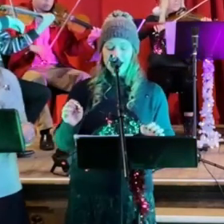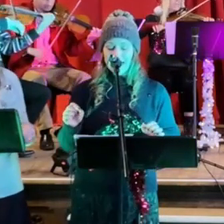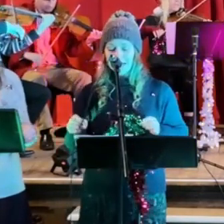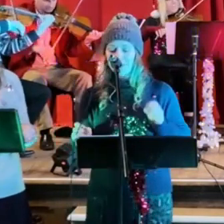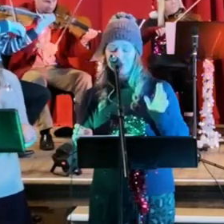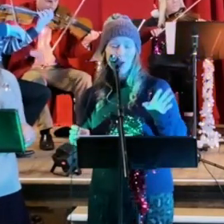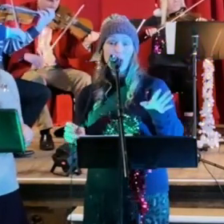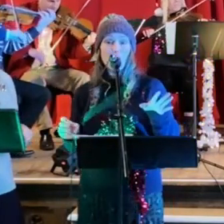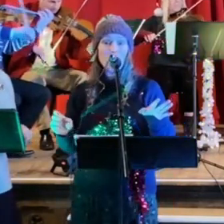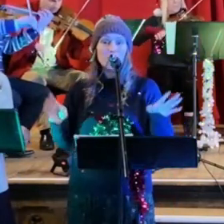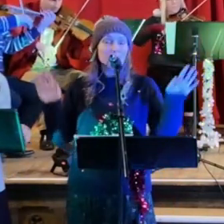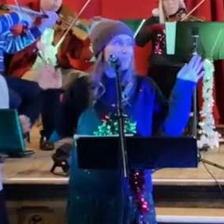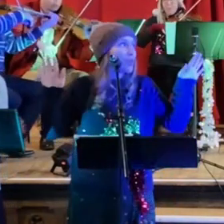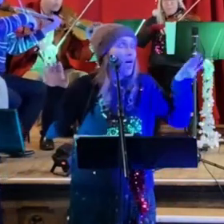outside my door.